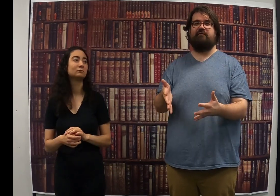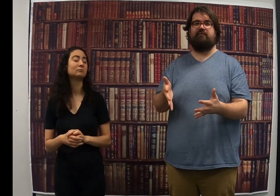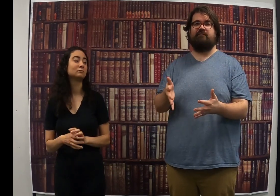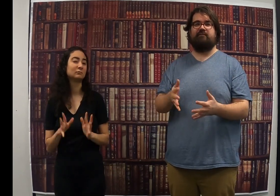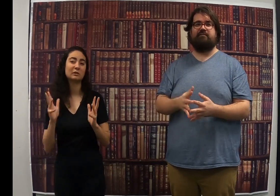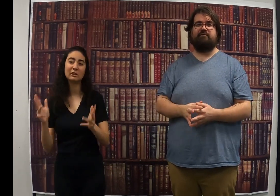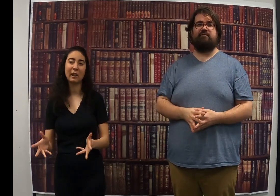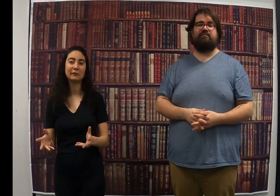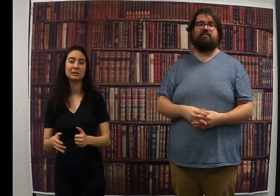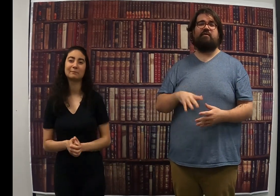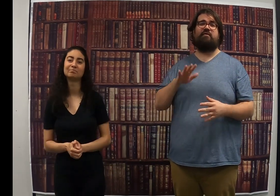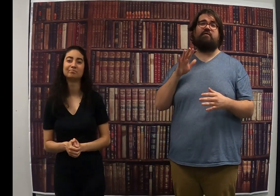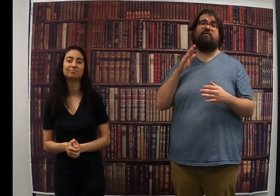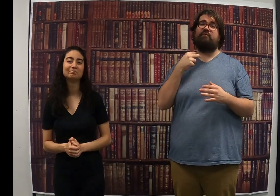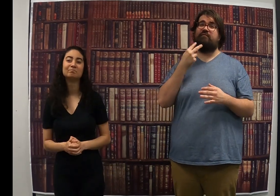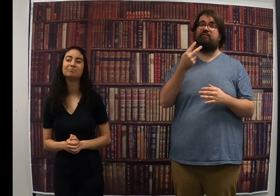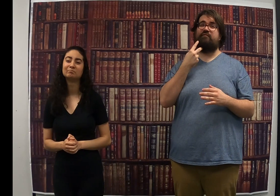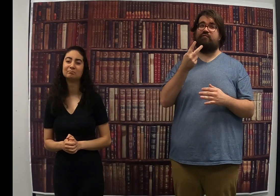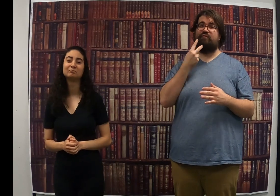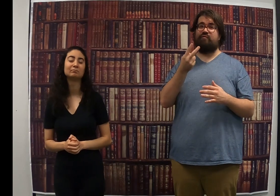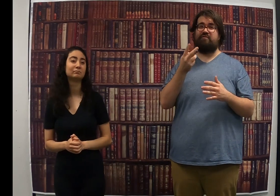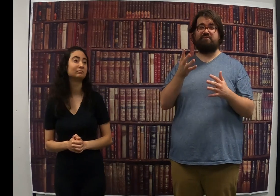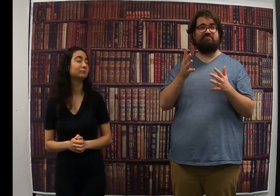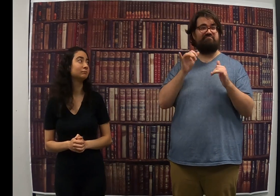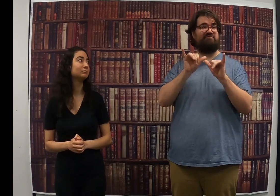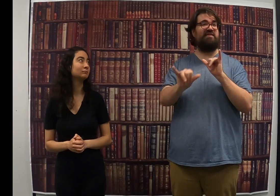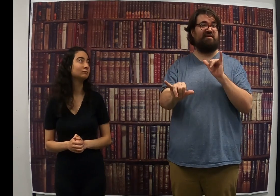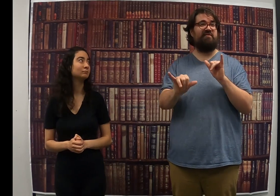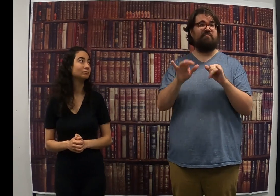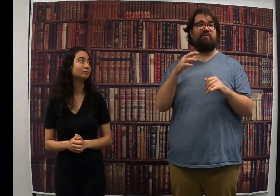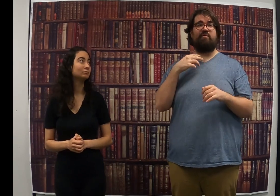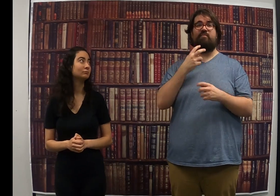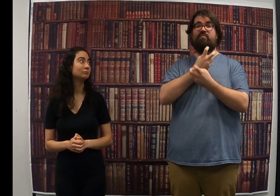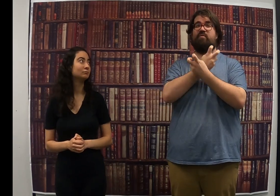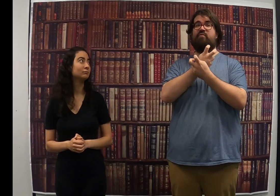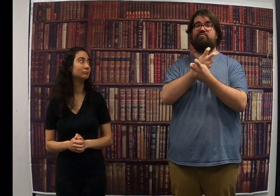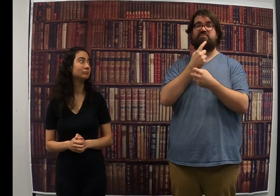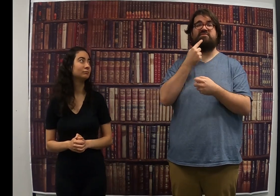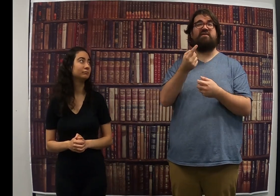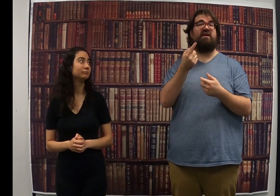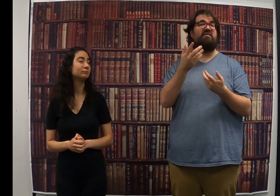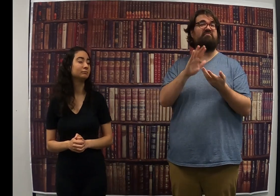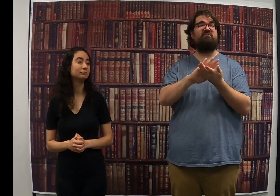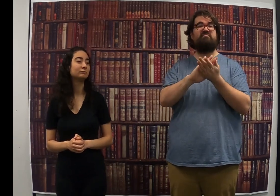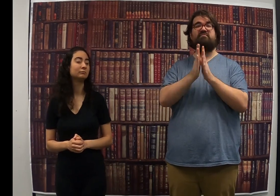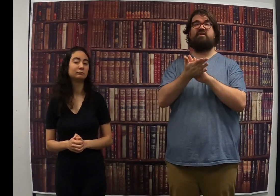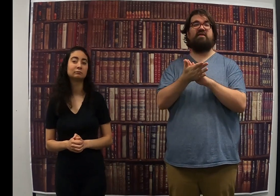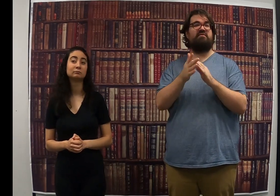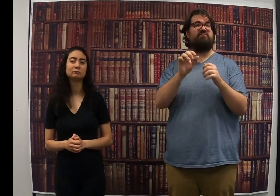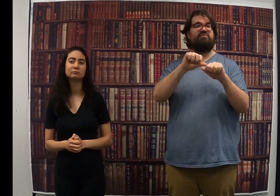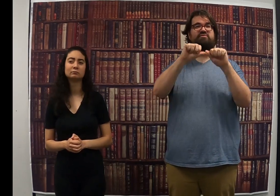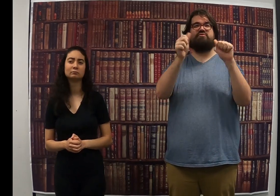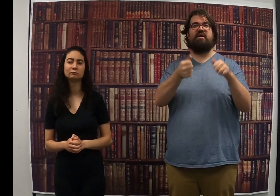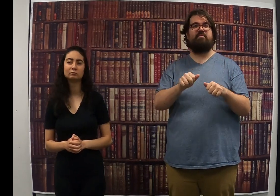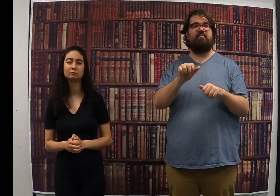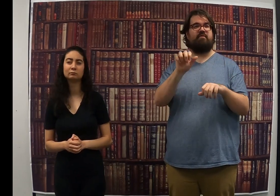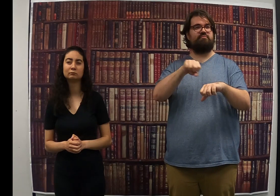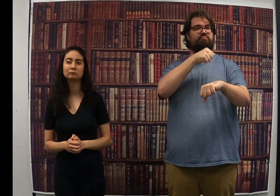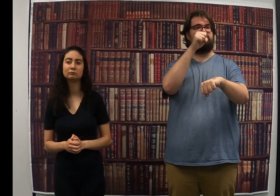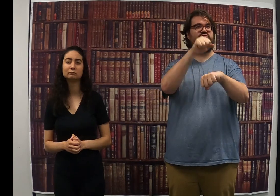sound of her voice are left. They say were changed to shapes of stone. She hides in the woods,